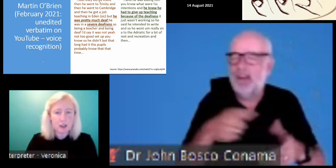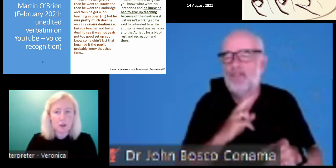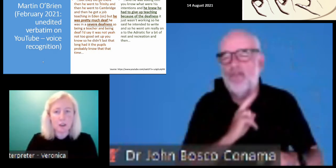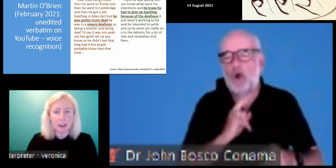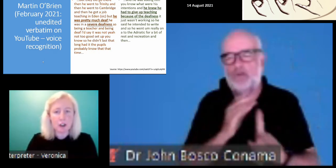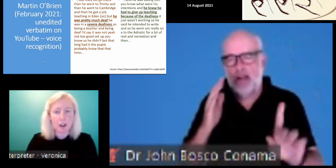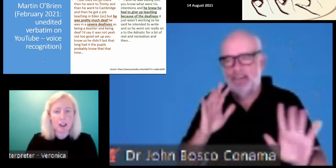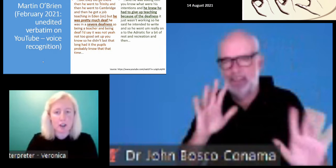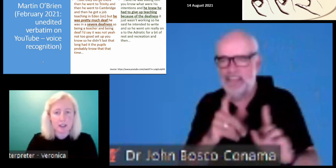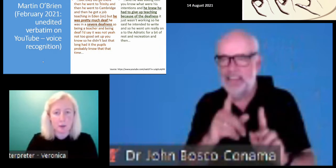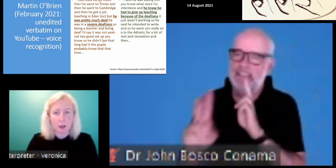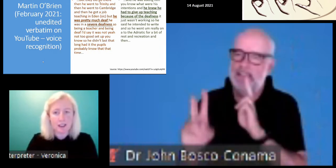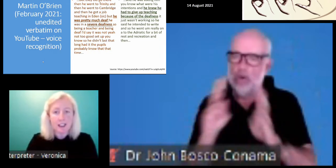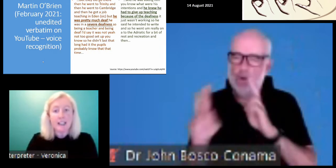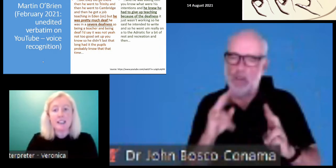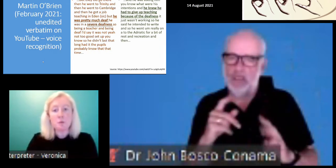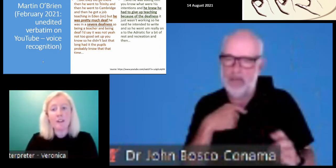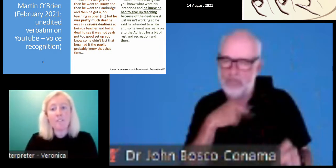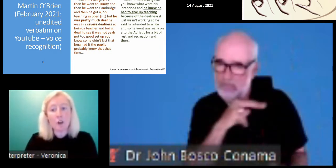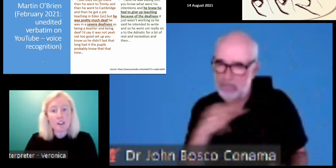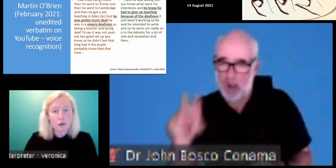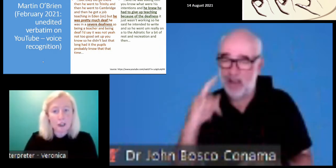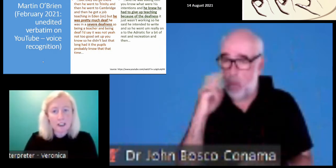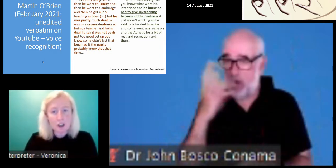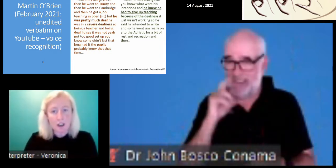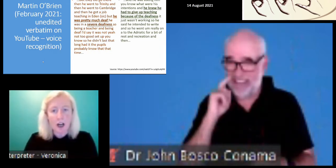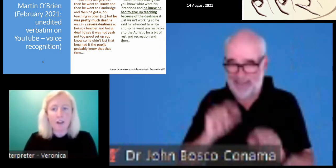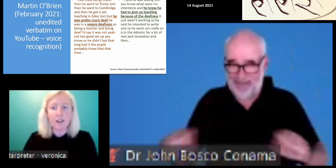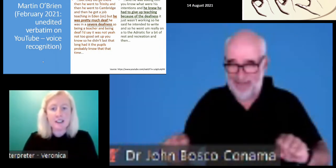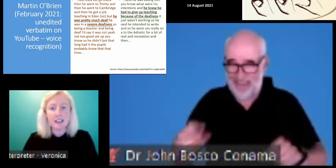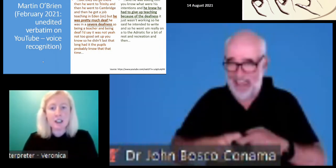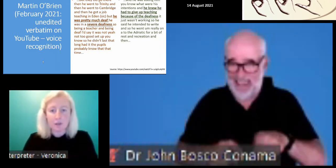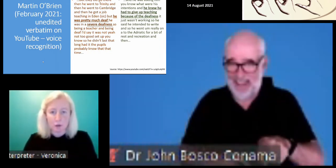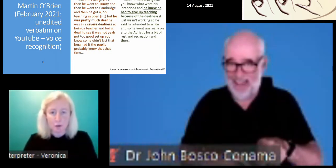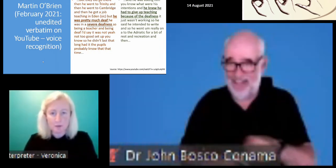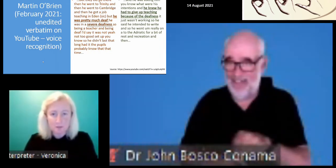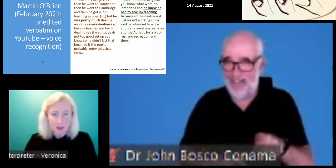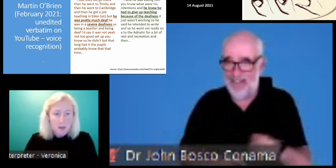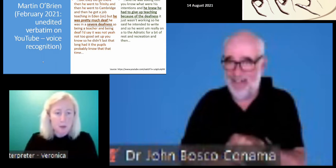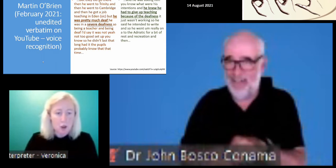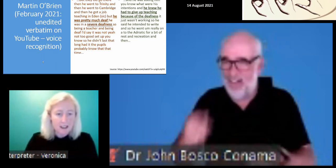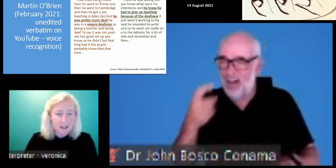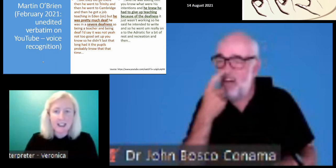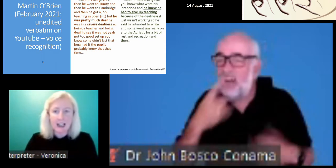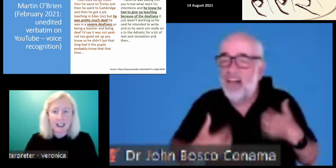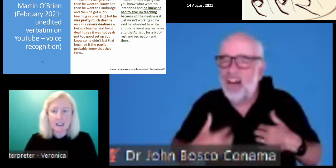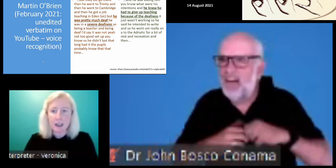So again, another interesting point. This was voice recognition of his interview, but you can see the link down